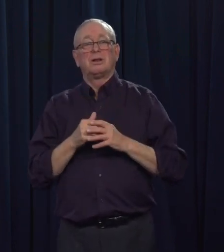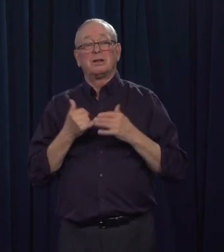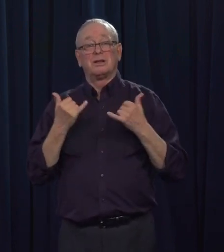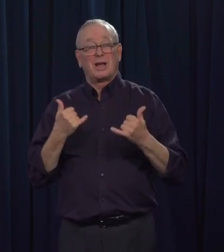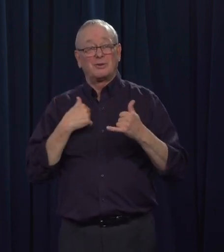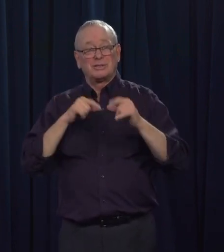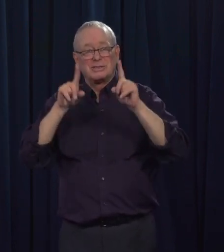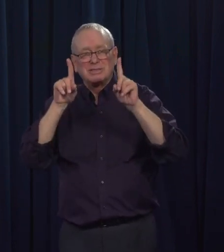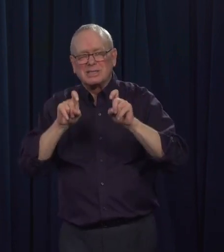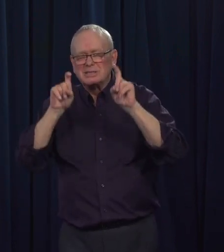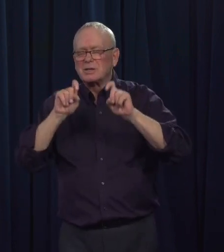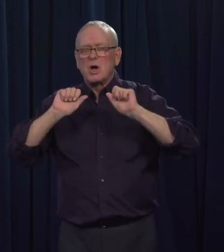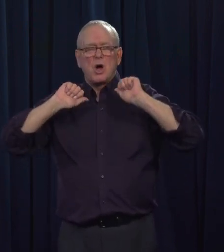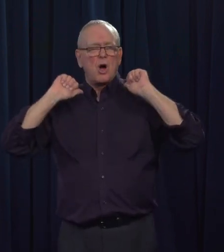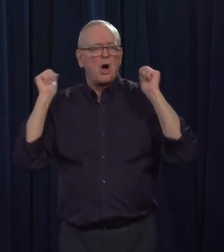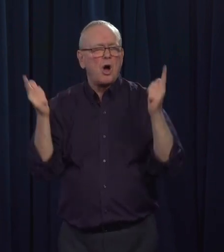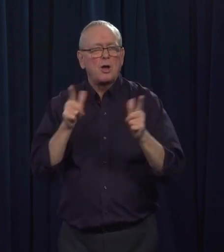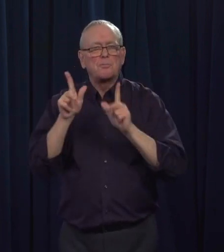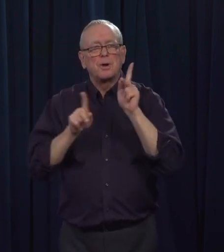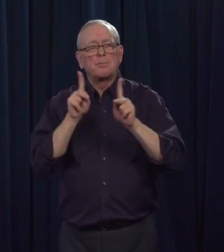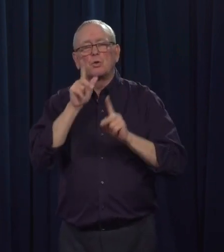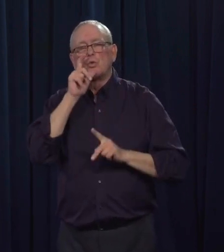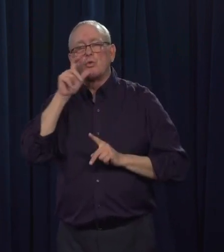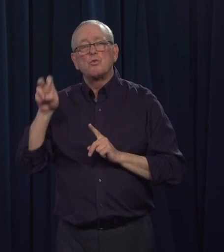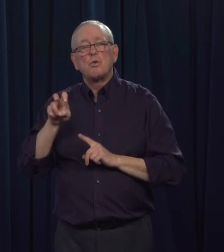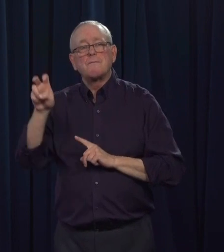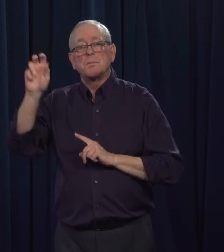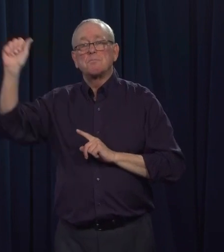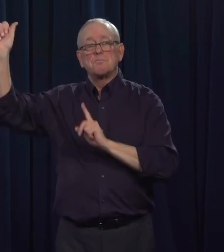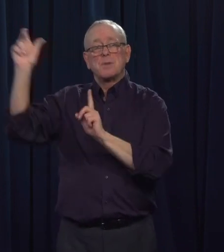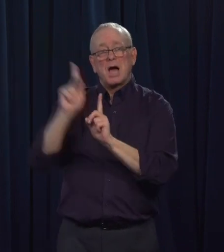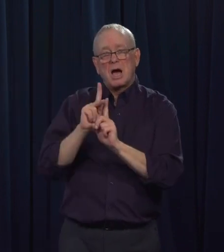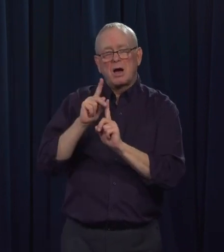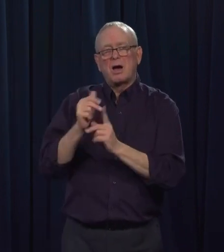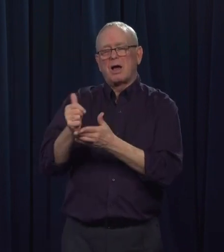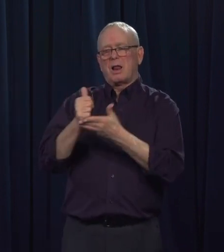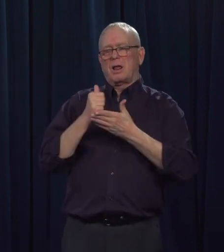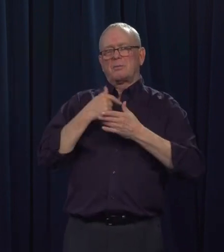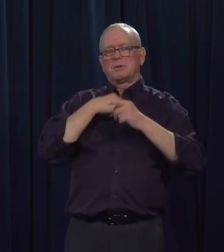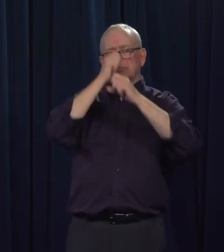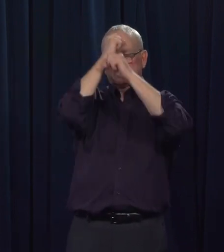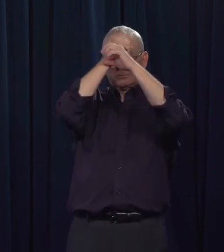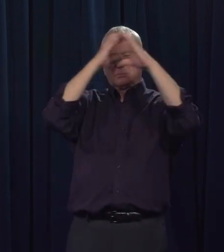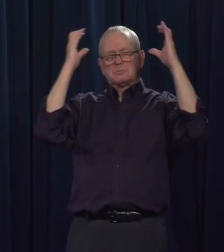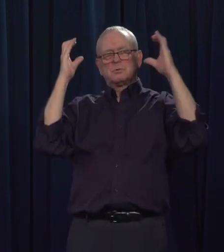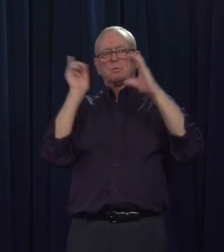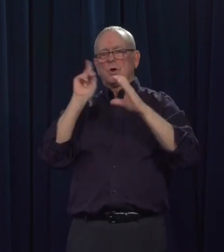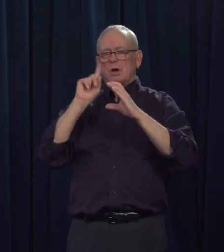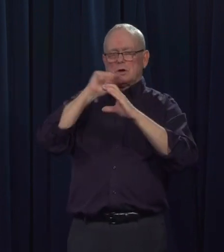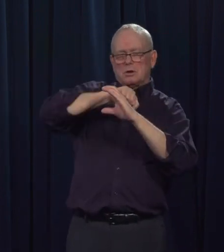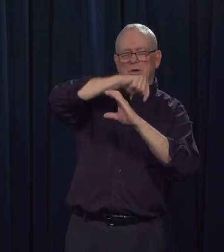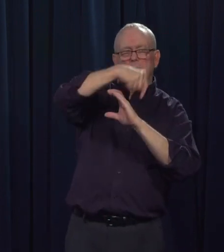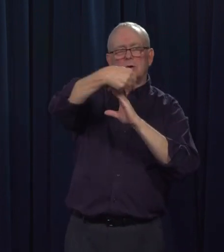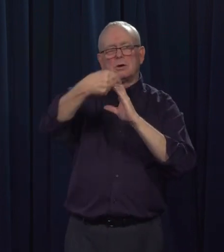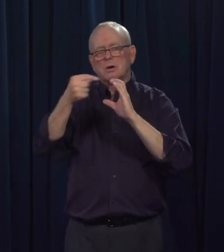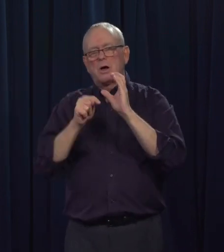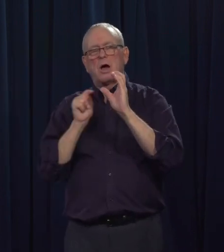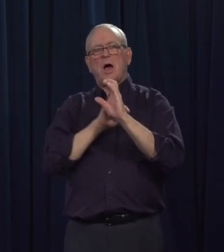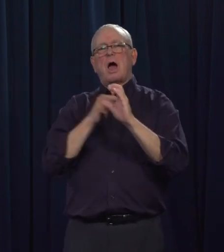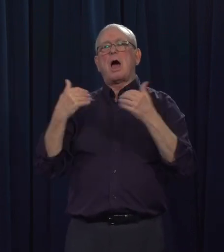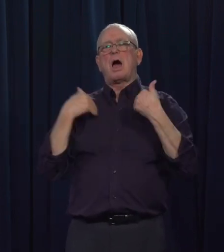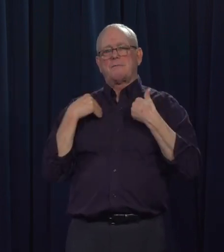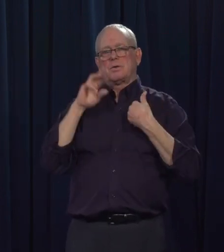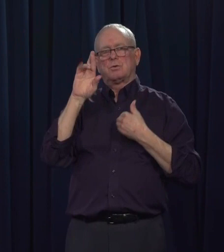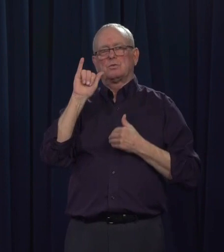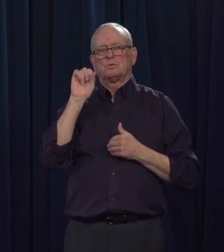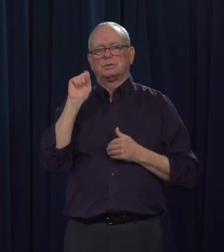partly a mechanism to understand where there were risk areas in the world. I think it's pretty clear now that there's it's